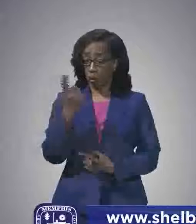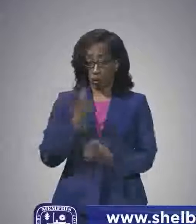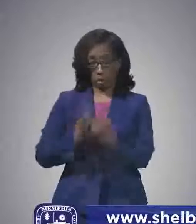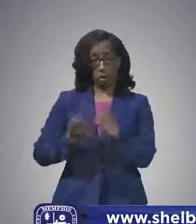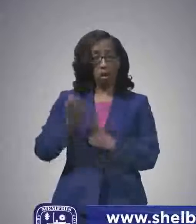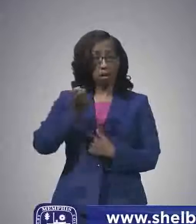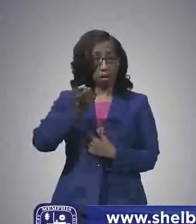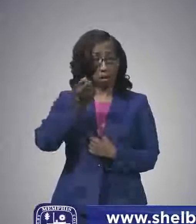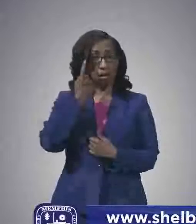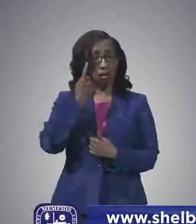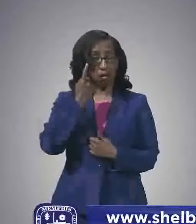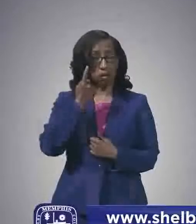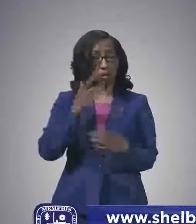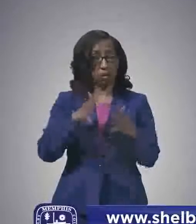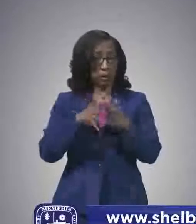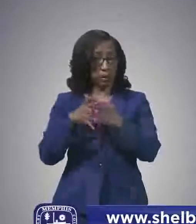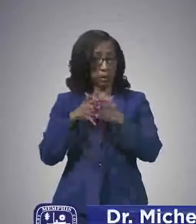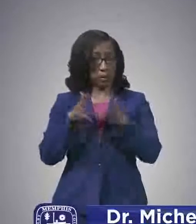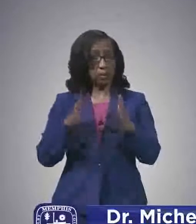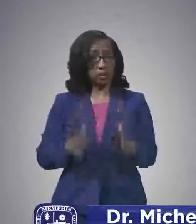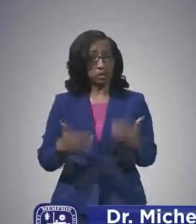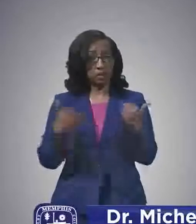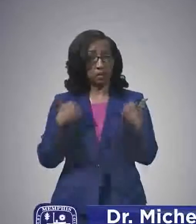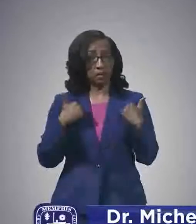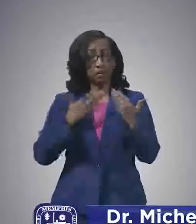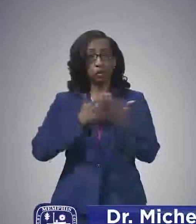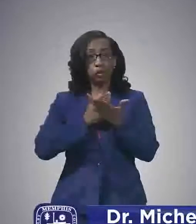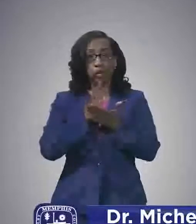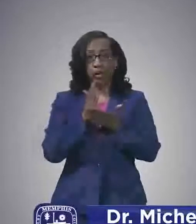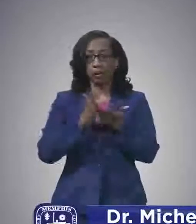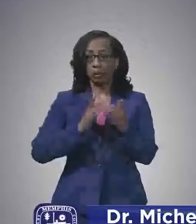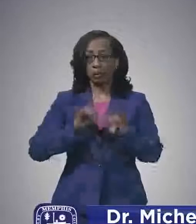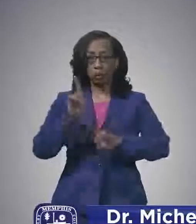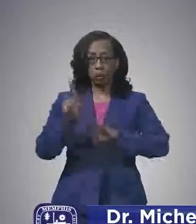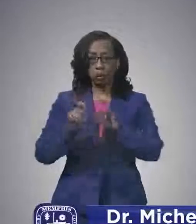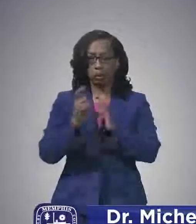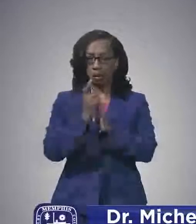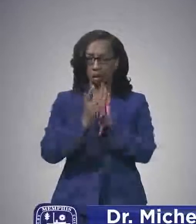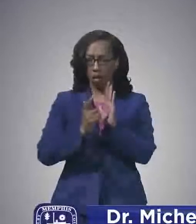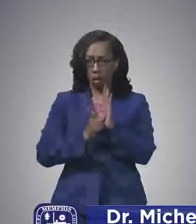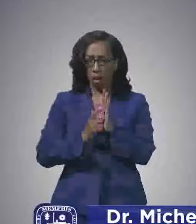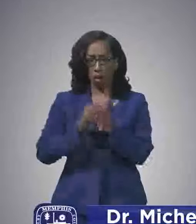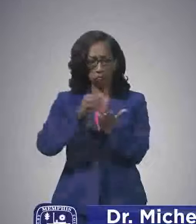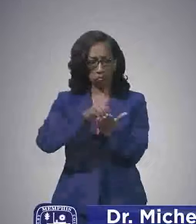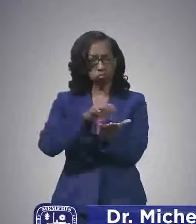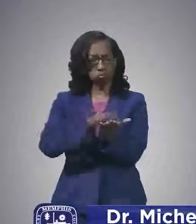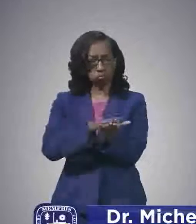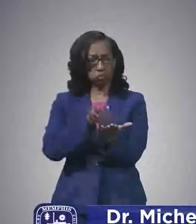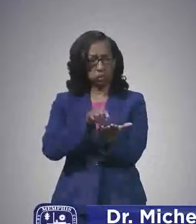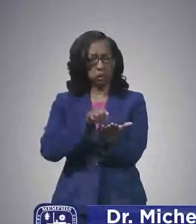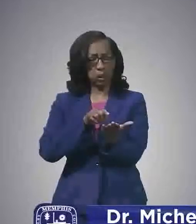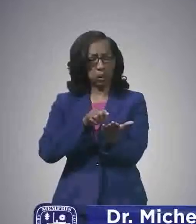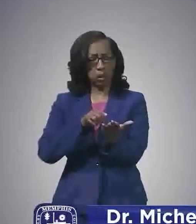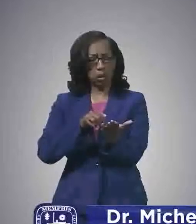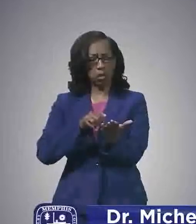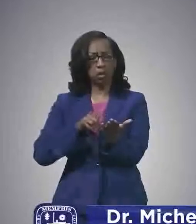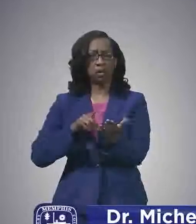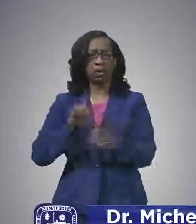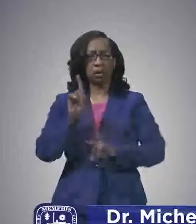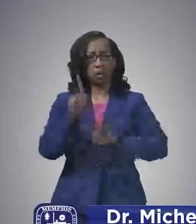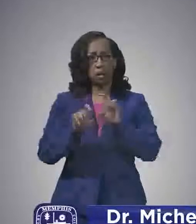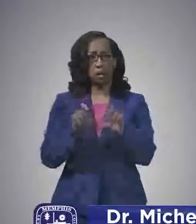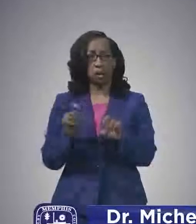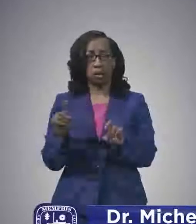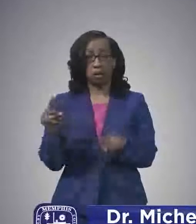As Americans, we have the right to question laws that are on the books. I have been an Air